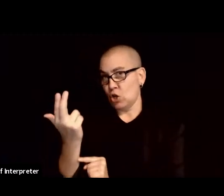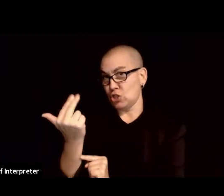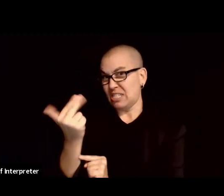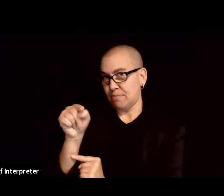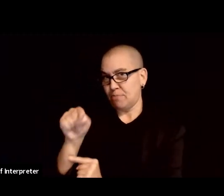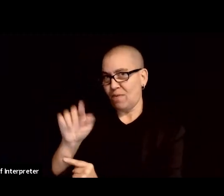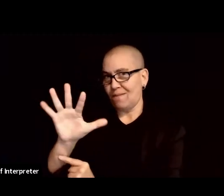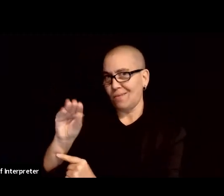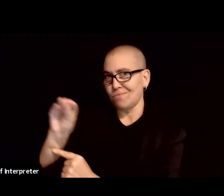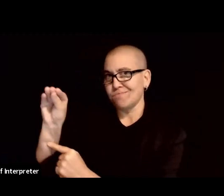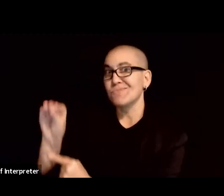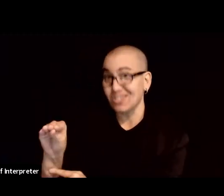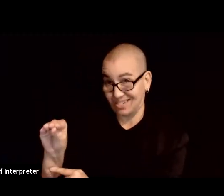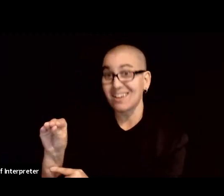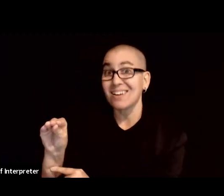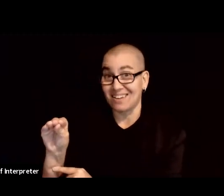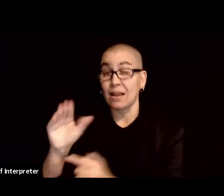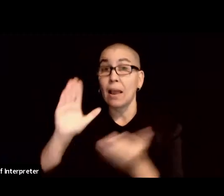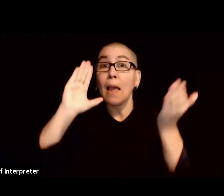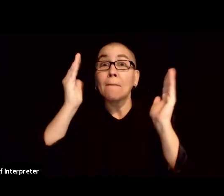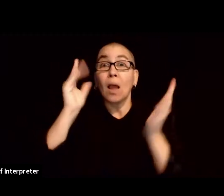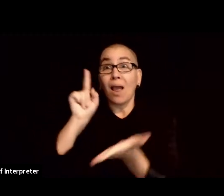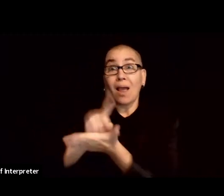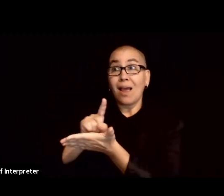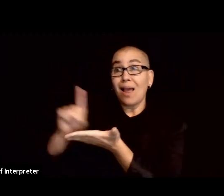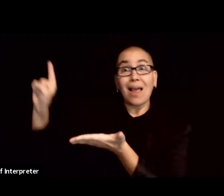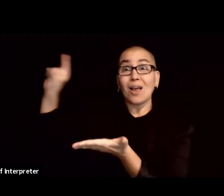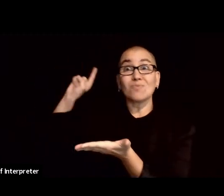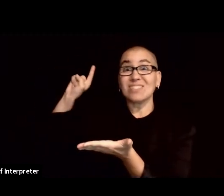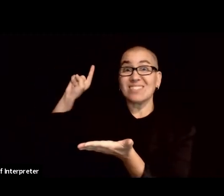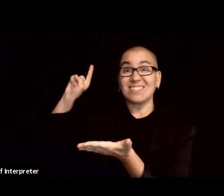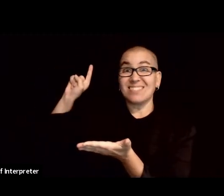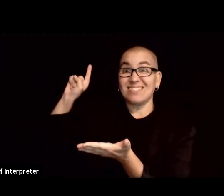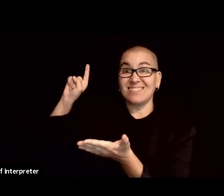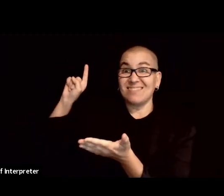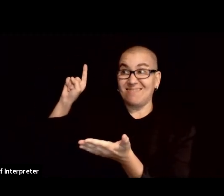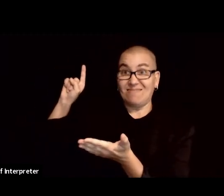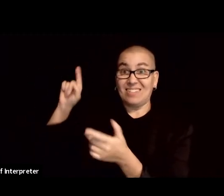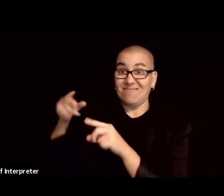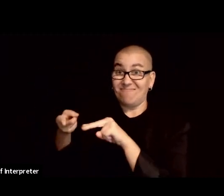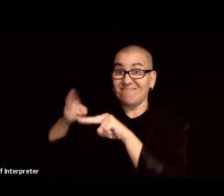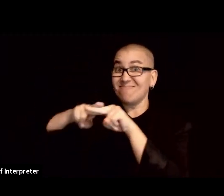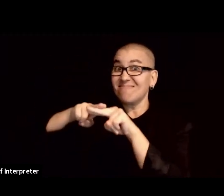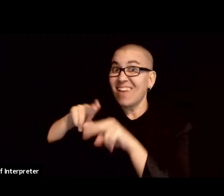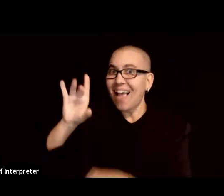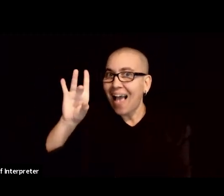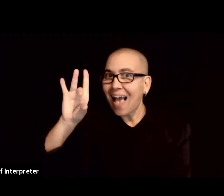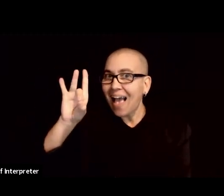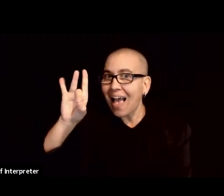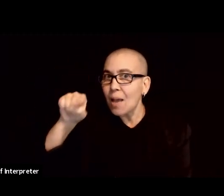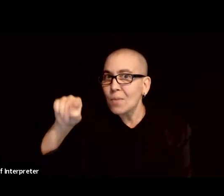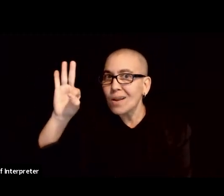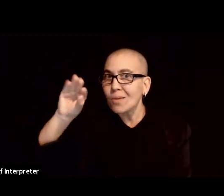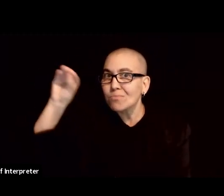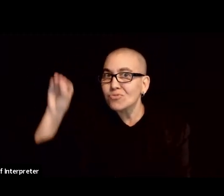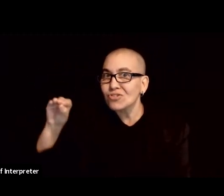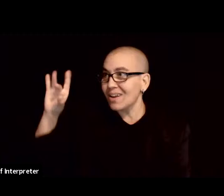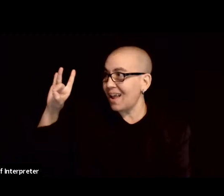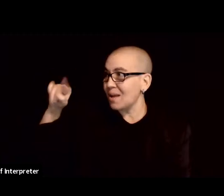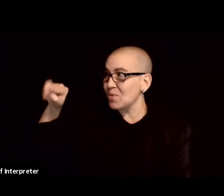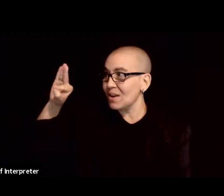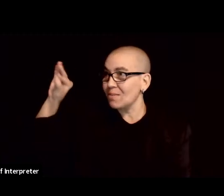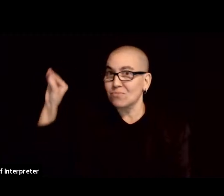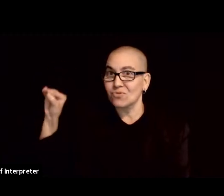week ago today to today, up from 8.9% the week prior. The change in cases, though, is